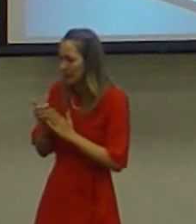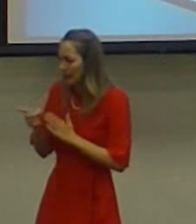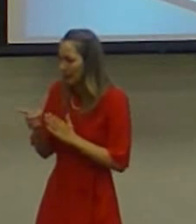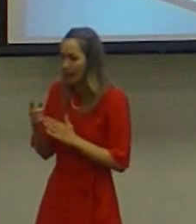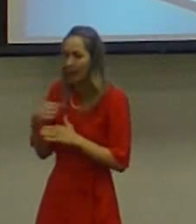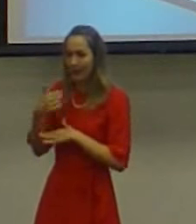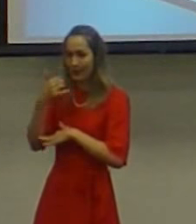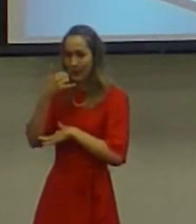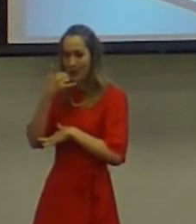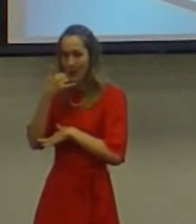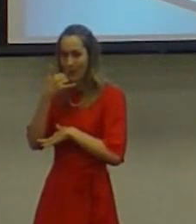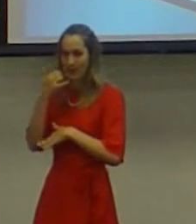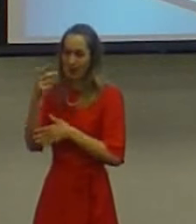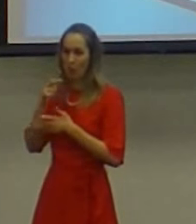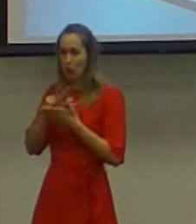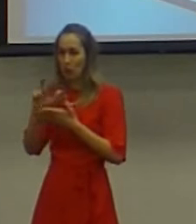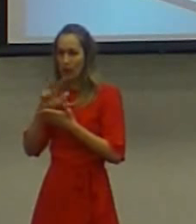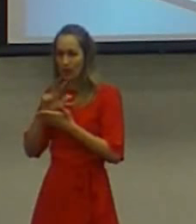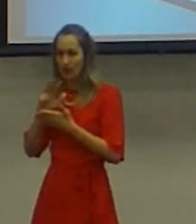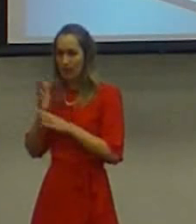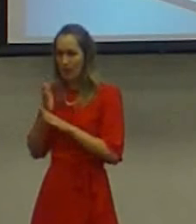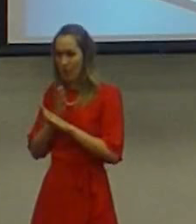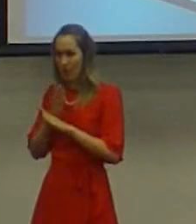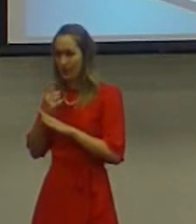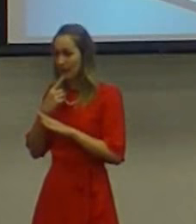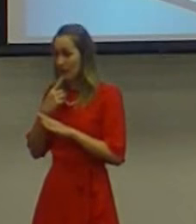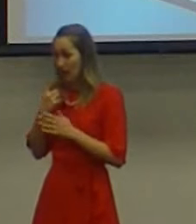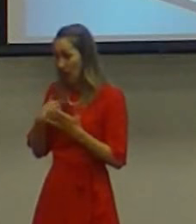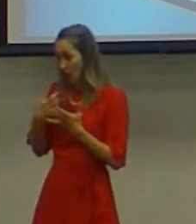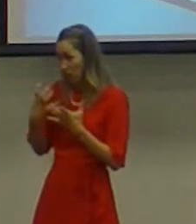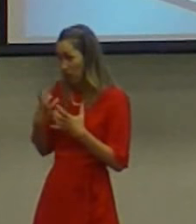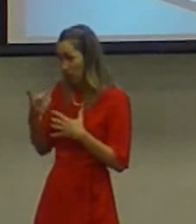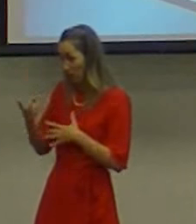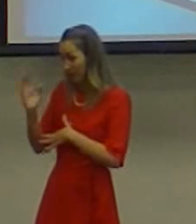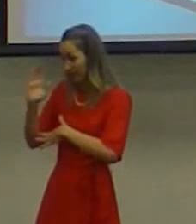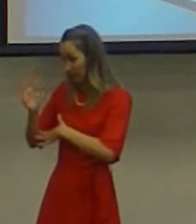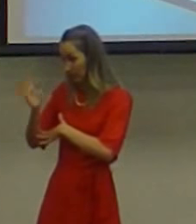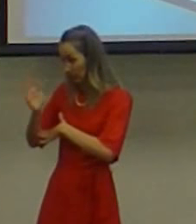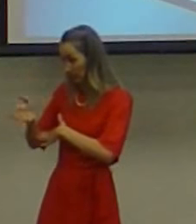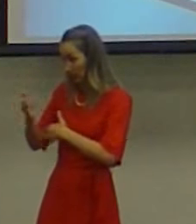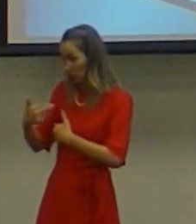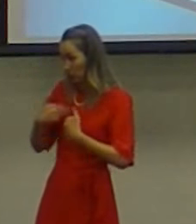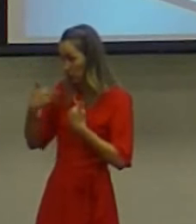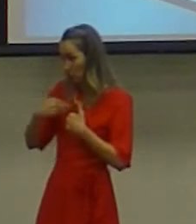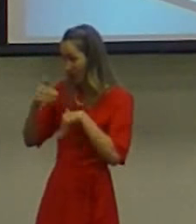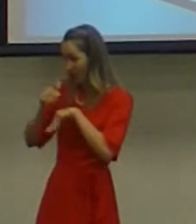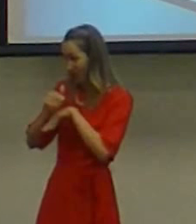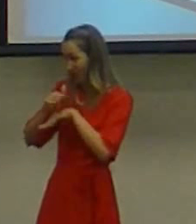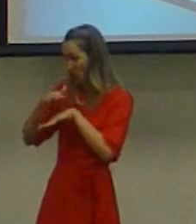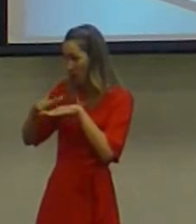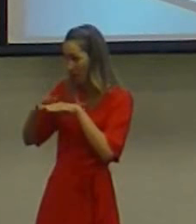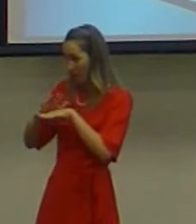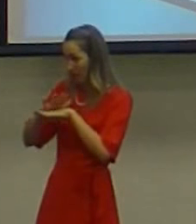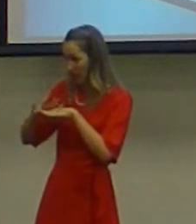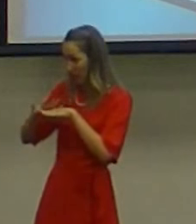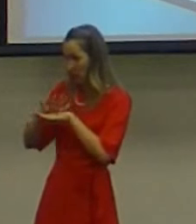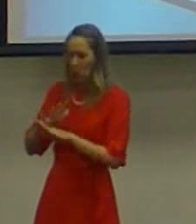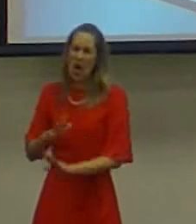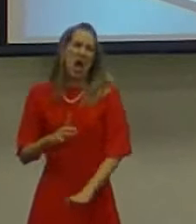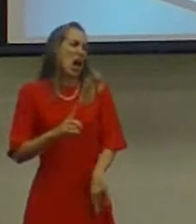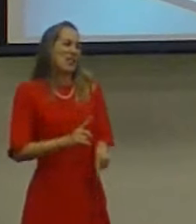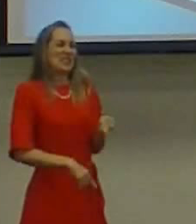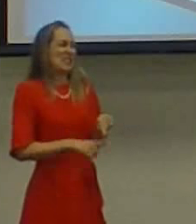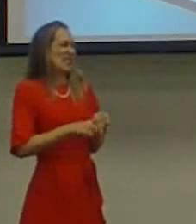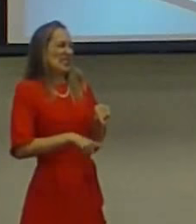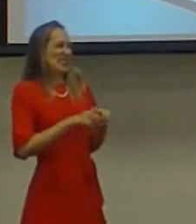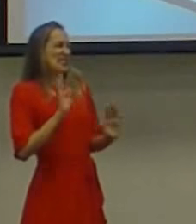called him about 3 weeks before, and I said, Troy, I want you to speak one night at our youth night on the beach. And so he's like, oh, I can't do that. I can't